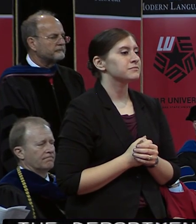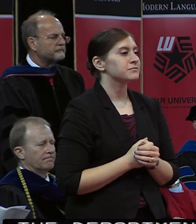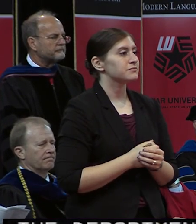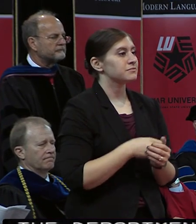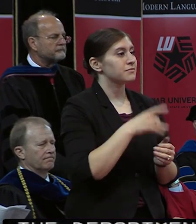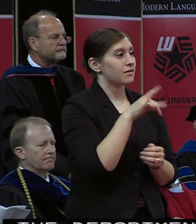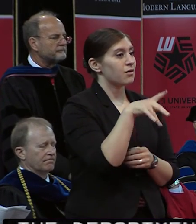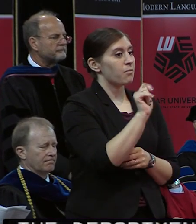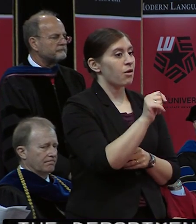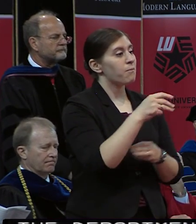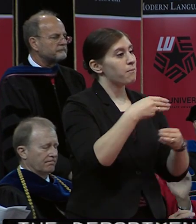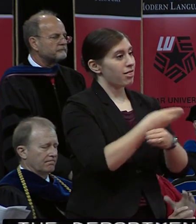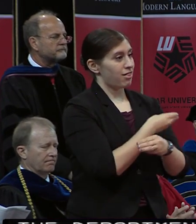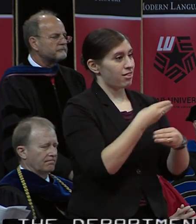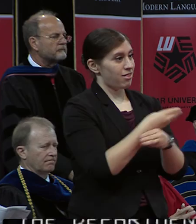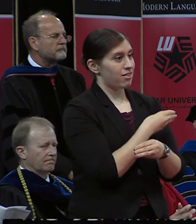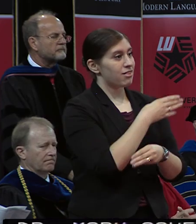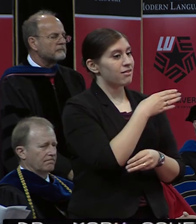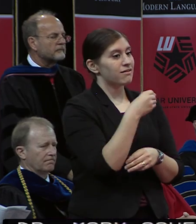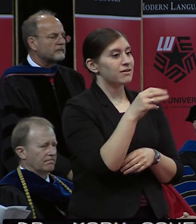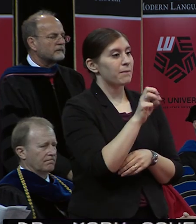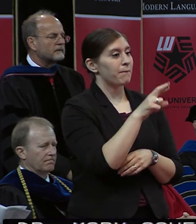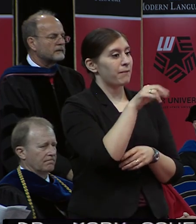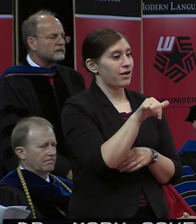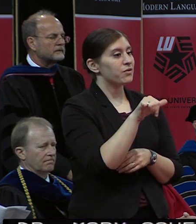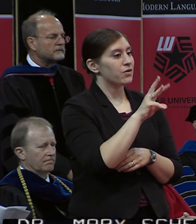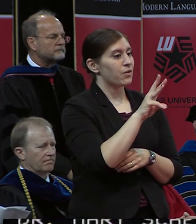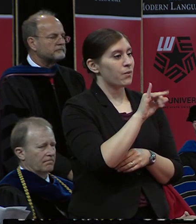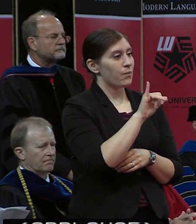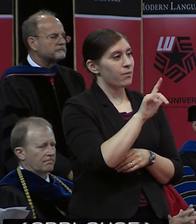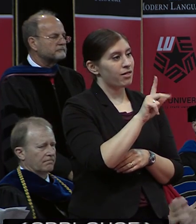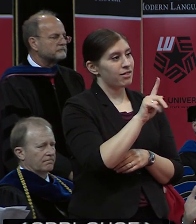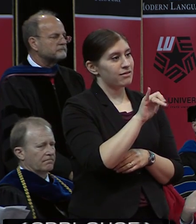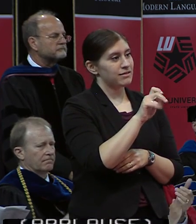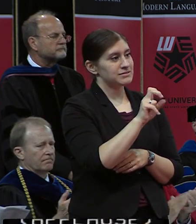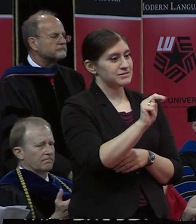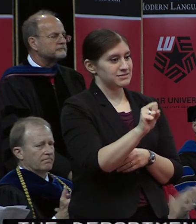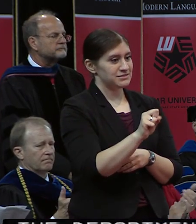The Department of Mathematics and Dr. Mary E. Wilkinson.